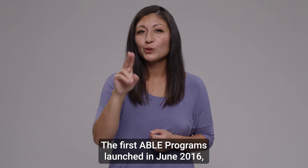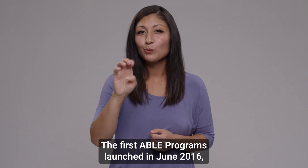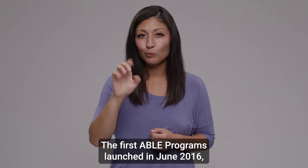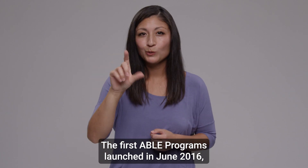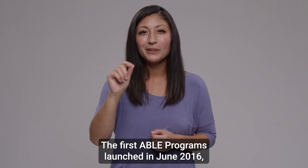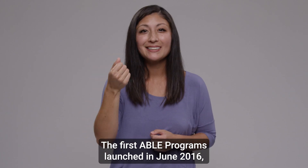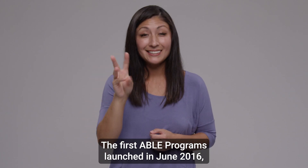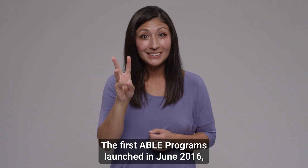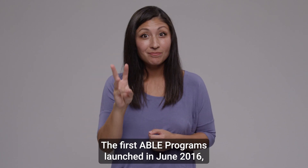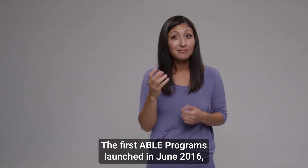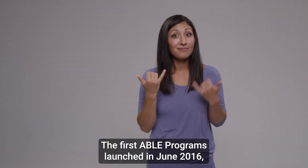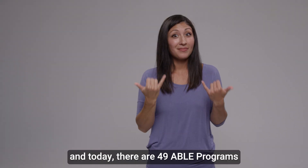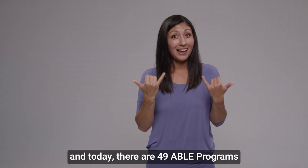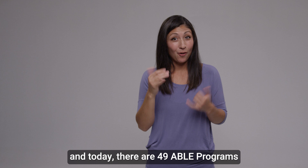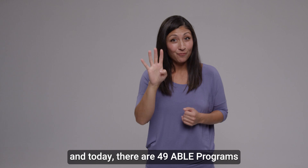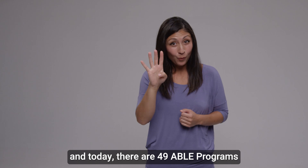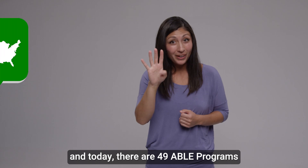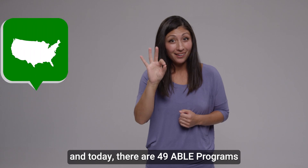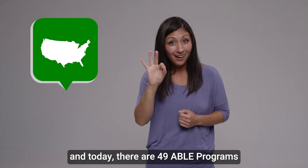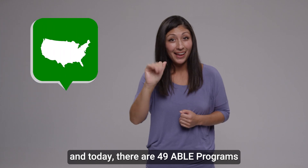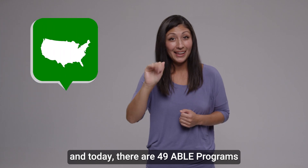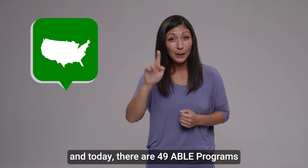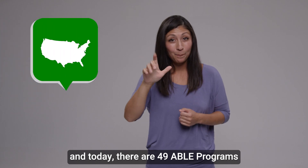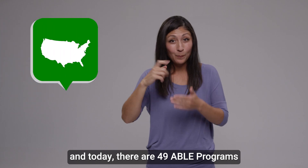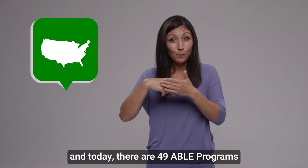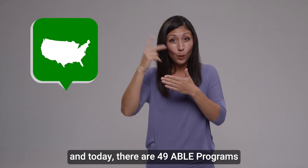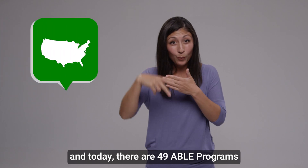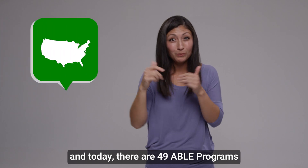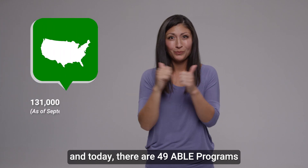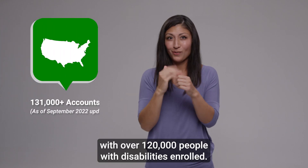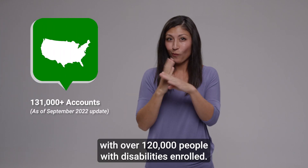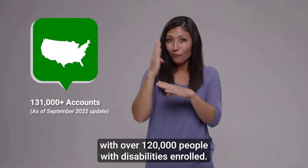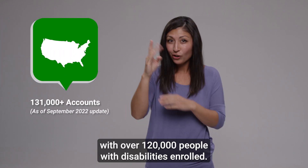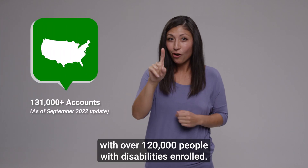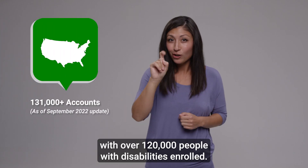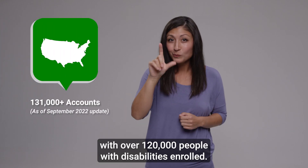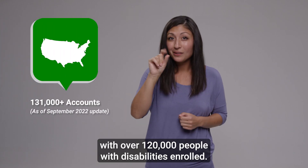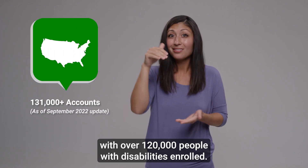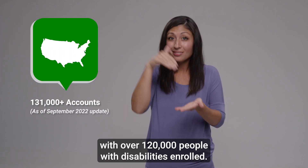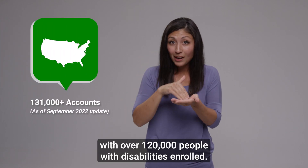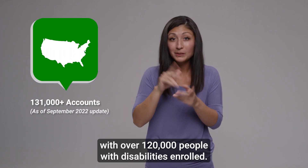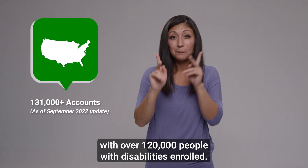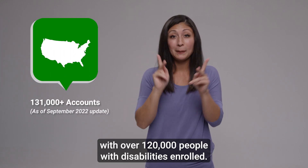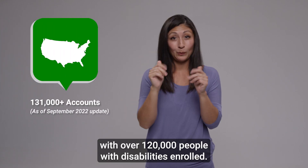June 2016, and today there are 49 ABLE programs with over 120,000 people